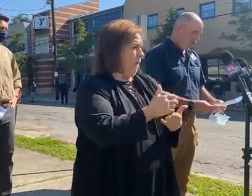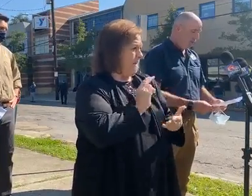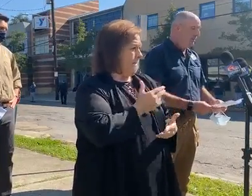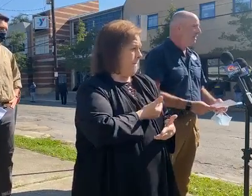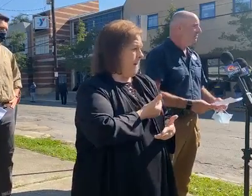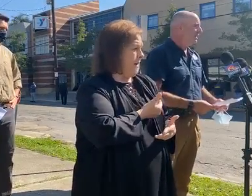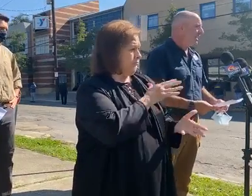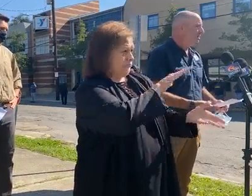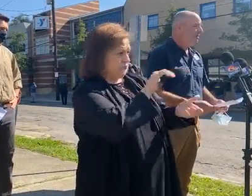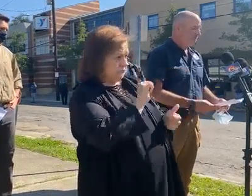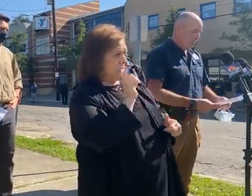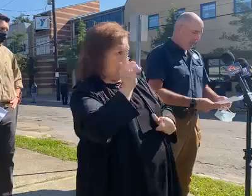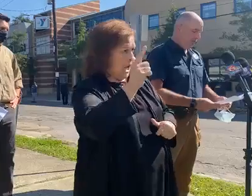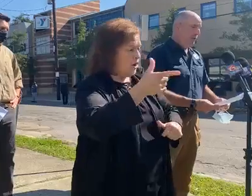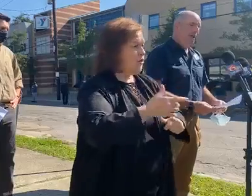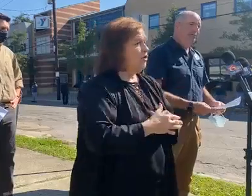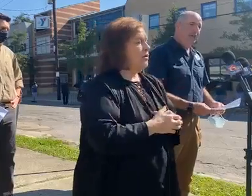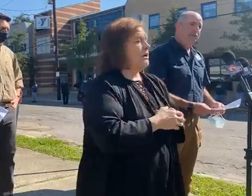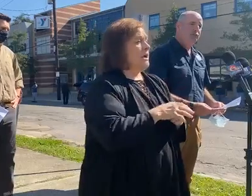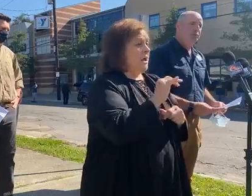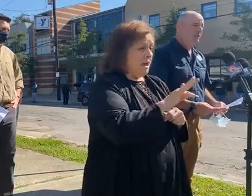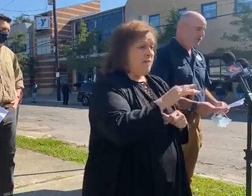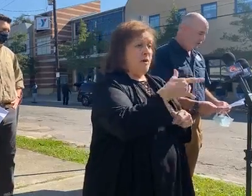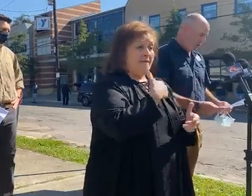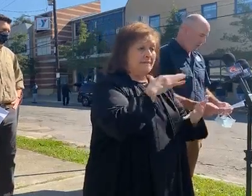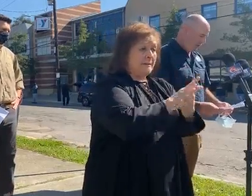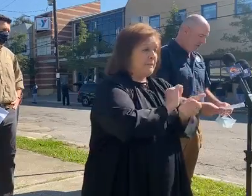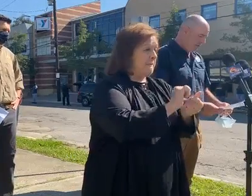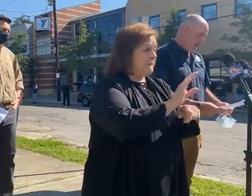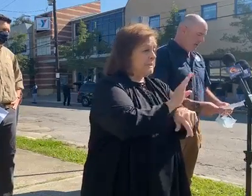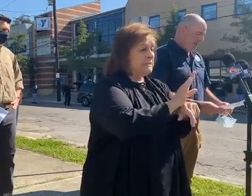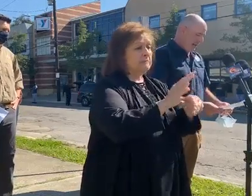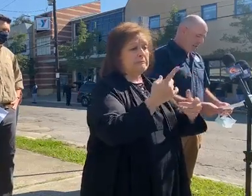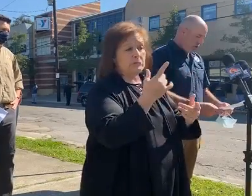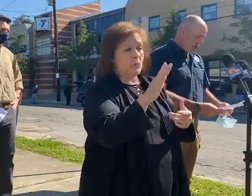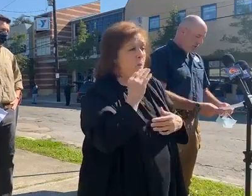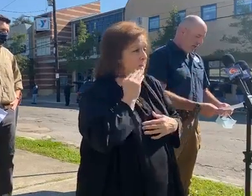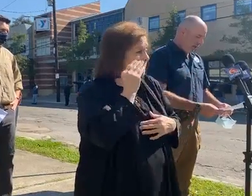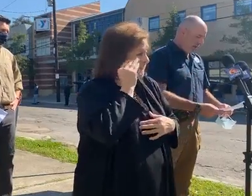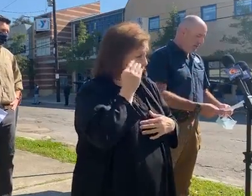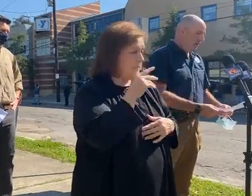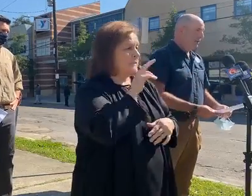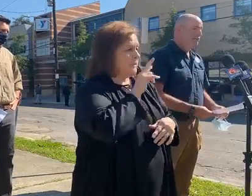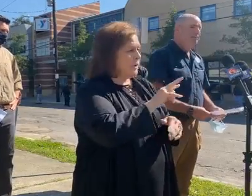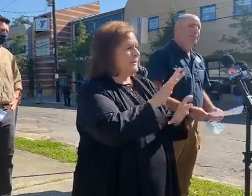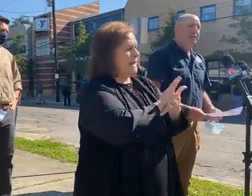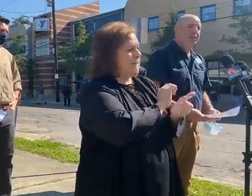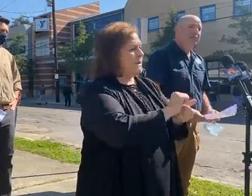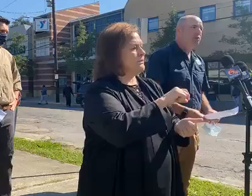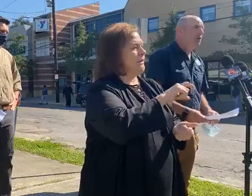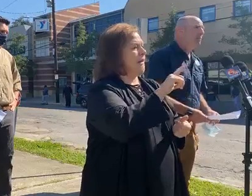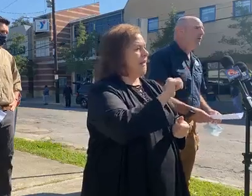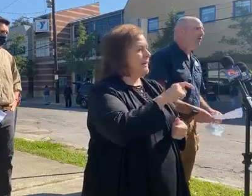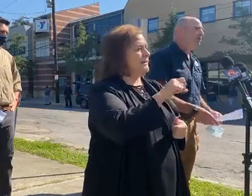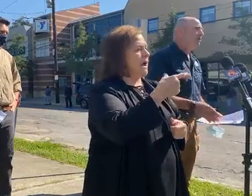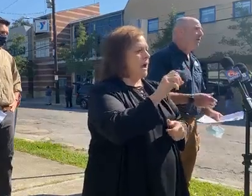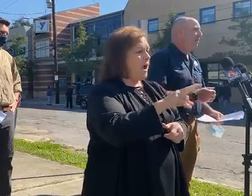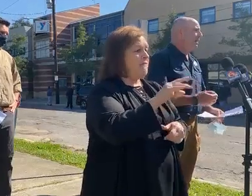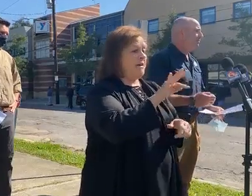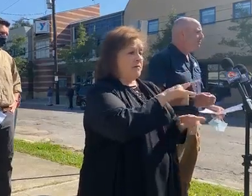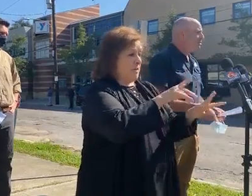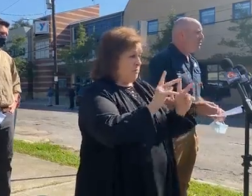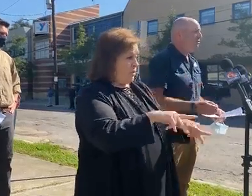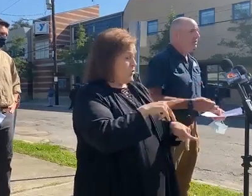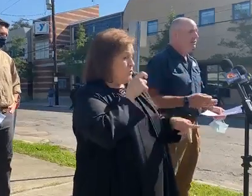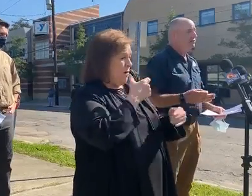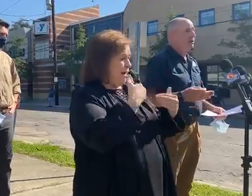down the road. So please, again, if you have damage to your business or residence, damage.la.gov. If you are a person who maybe